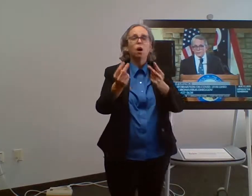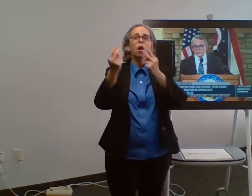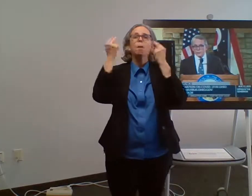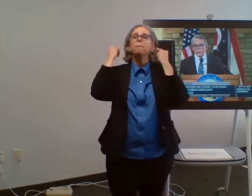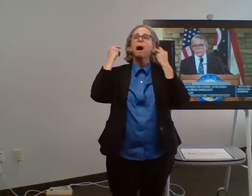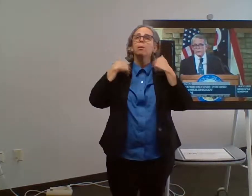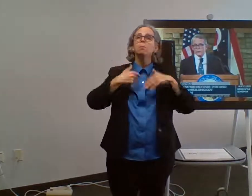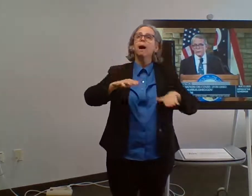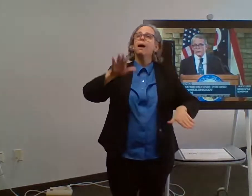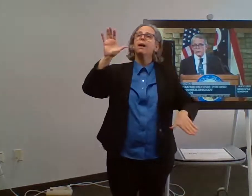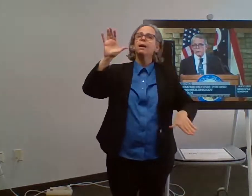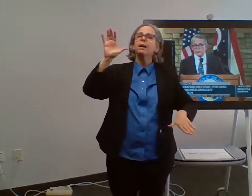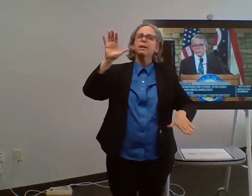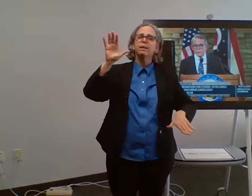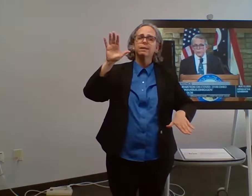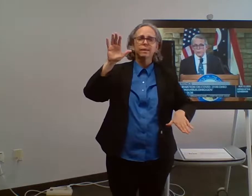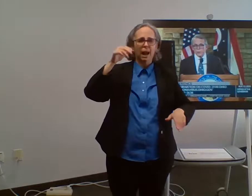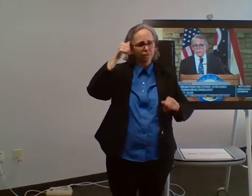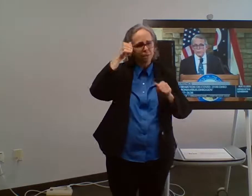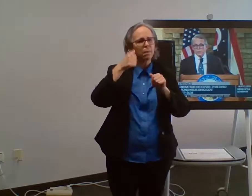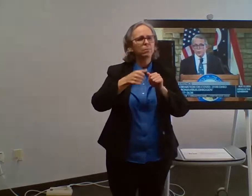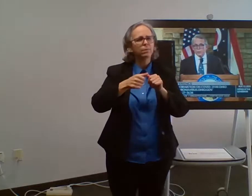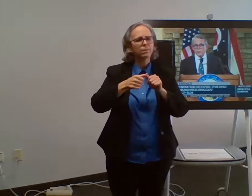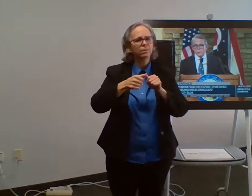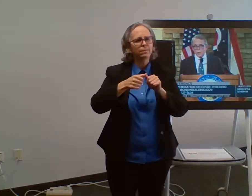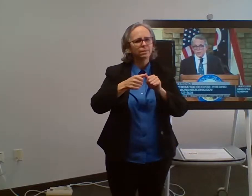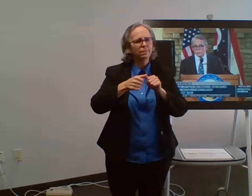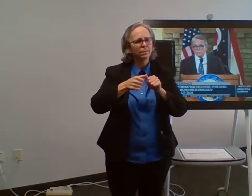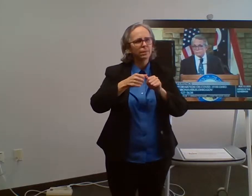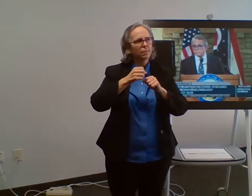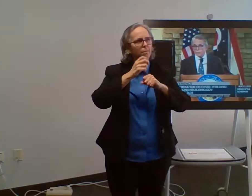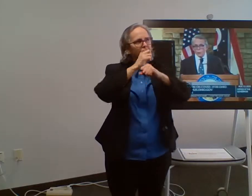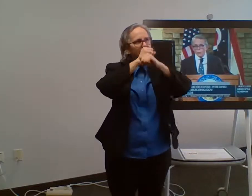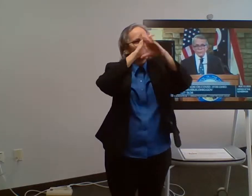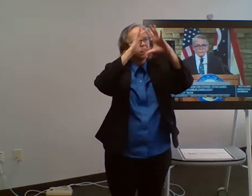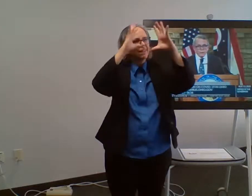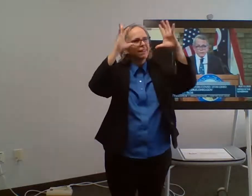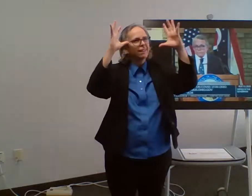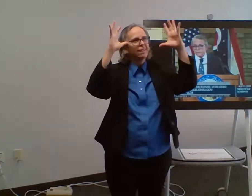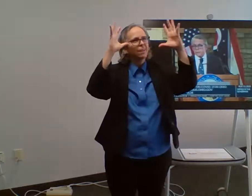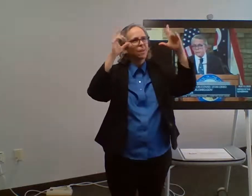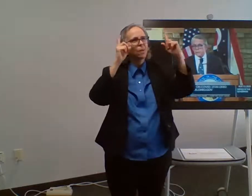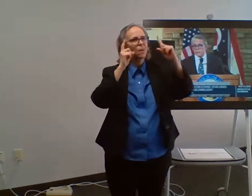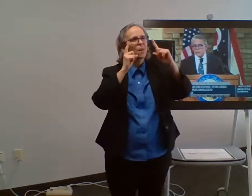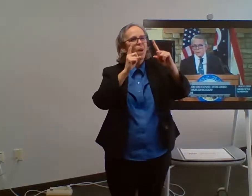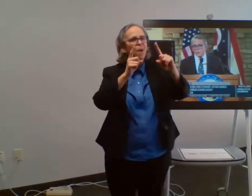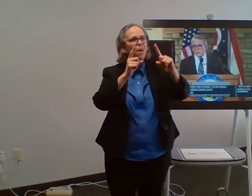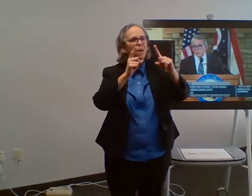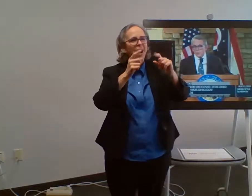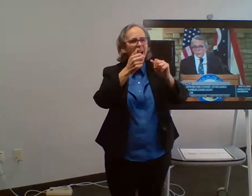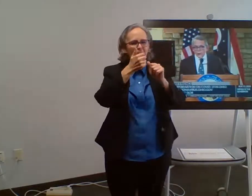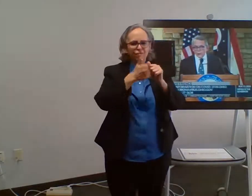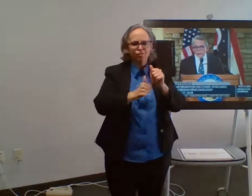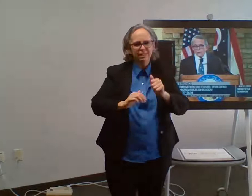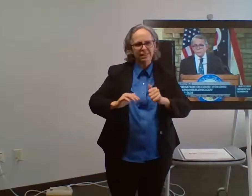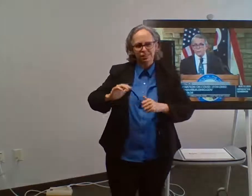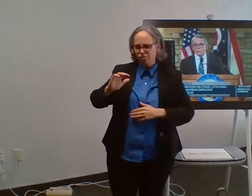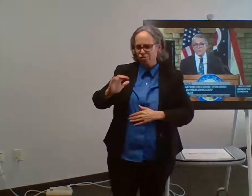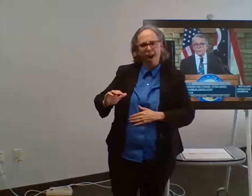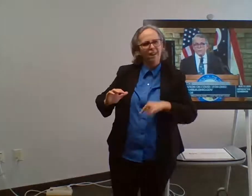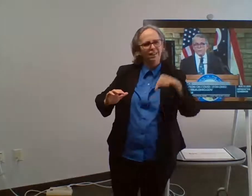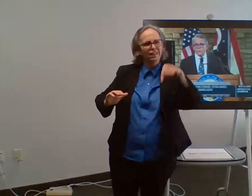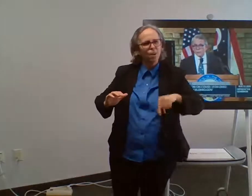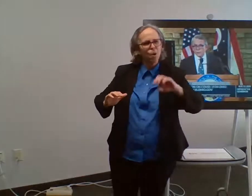And that simply is, our dream should be that every child in Ohio, wherever they live, whatever their